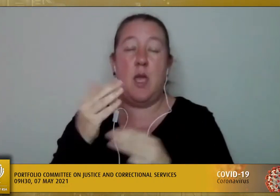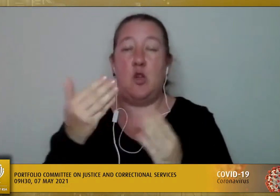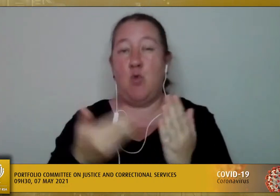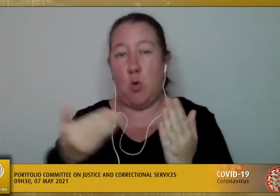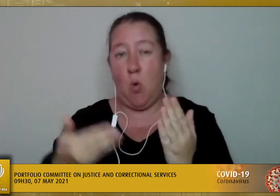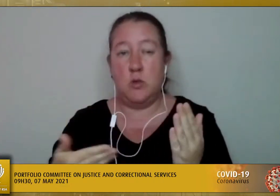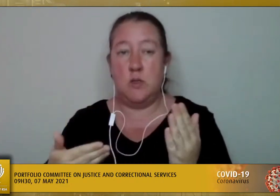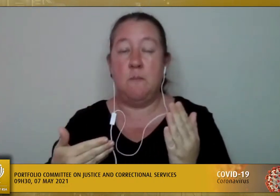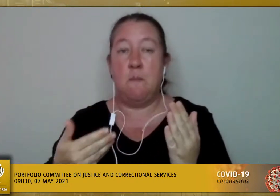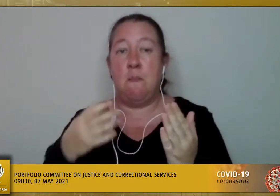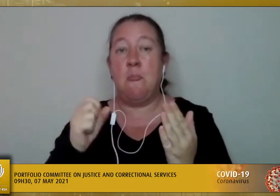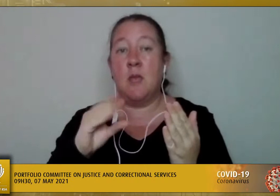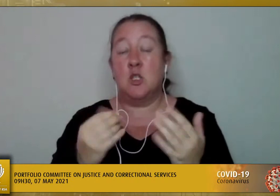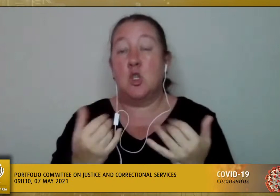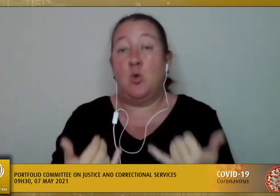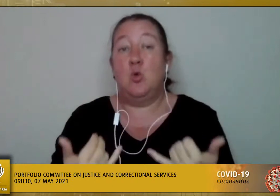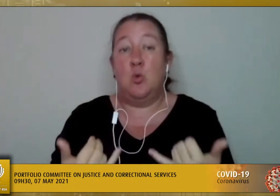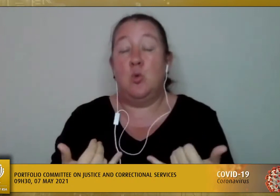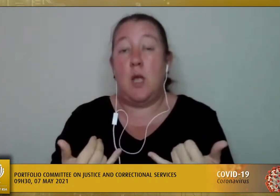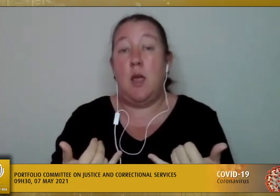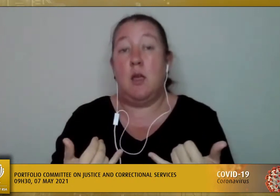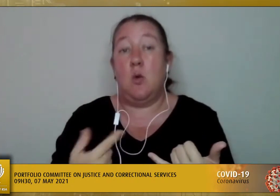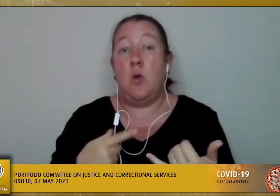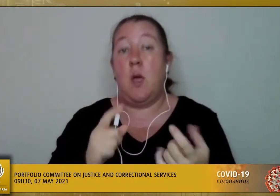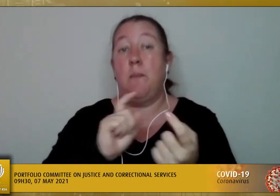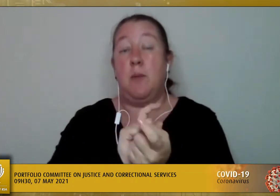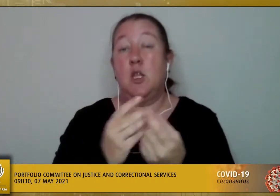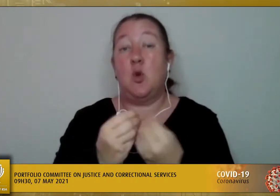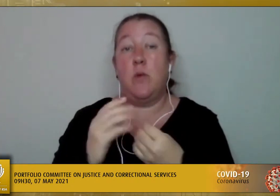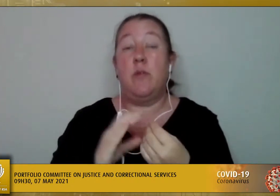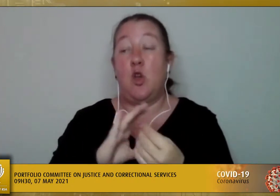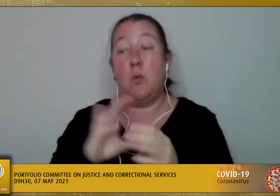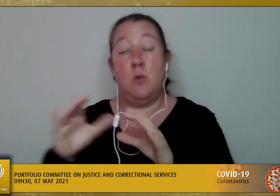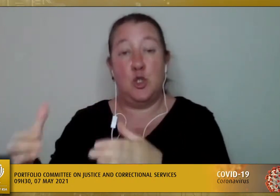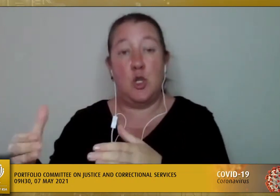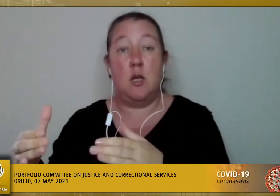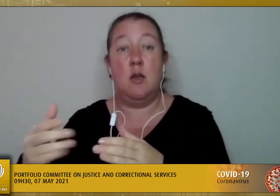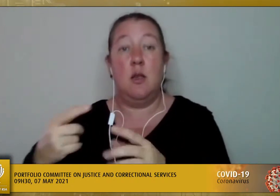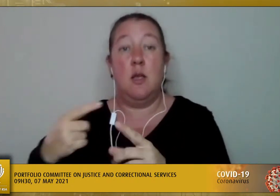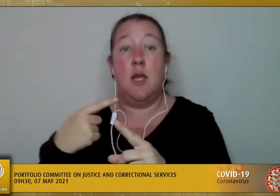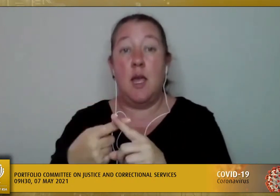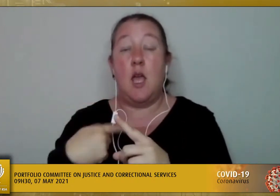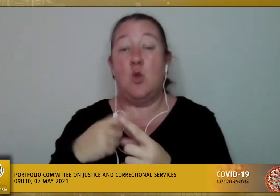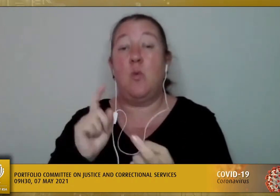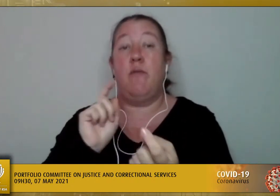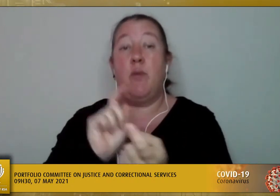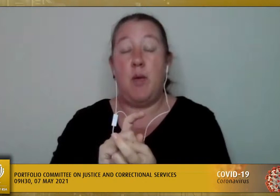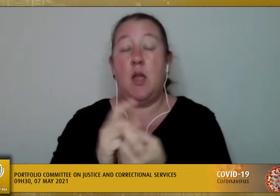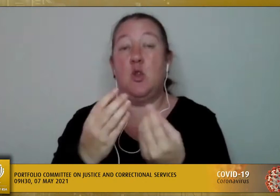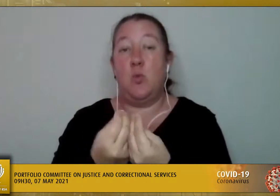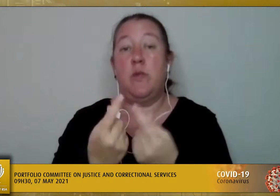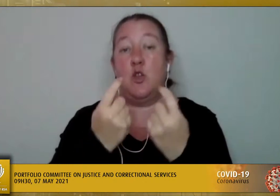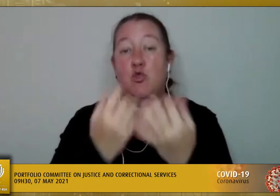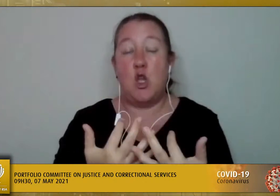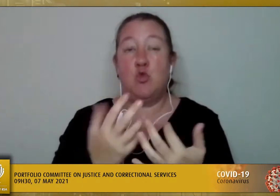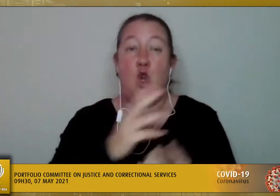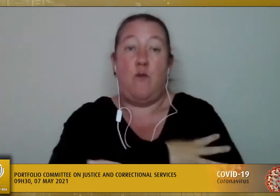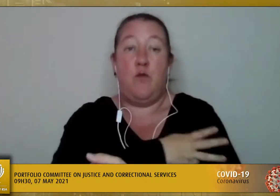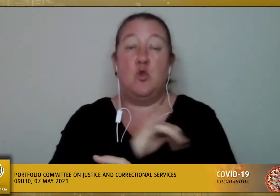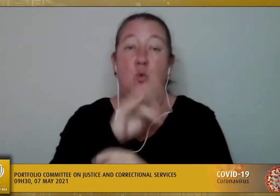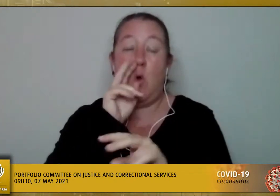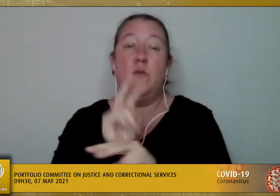and so today we are uh meeting with the commission and and um we've met with the treasury officials who are